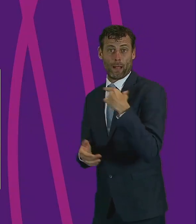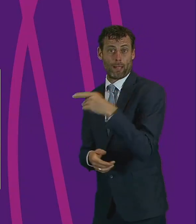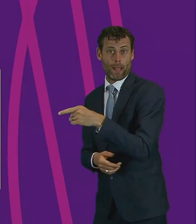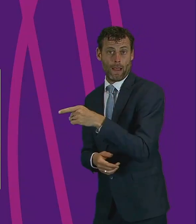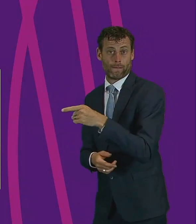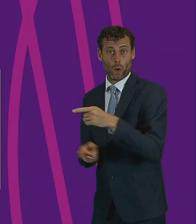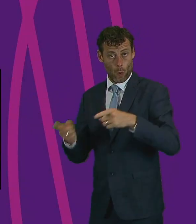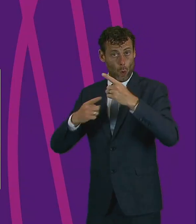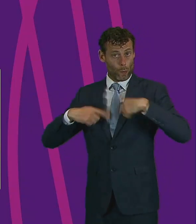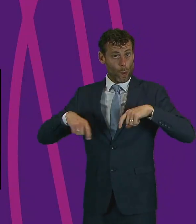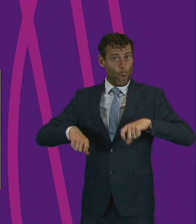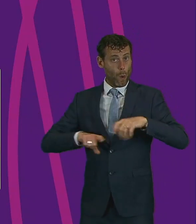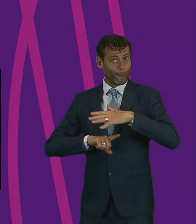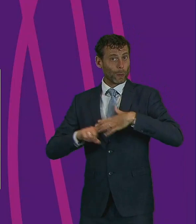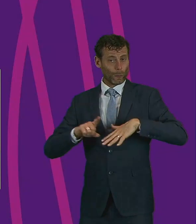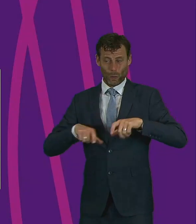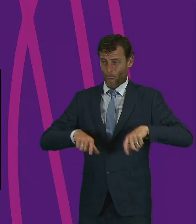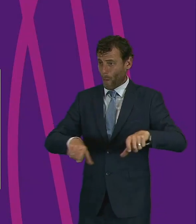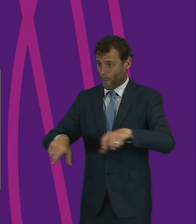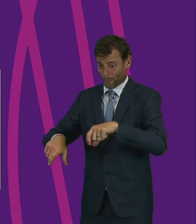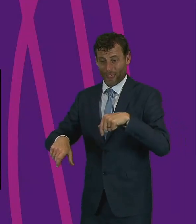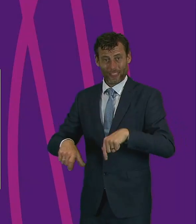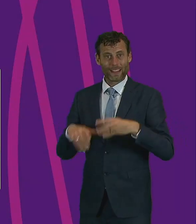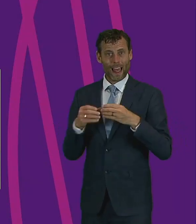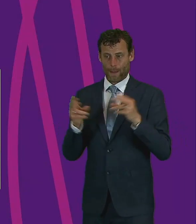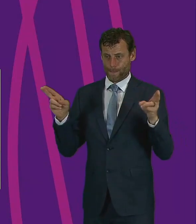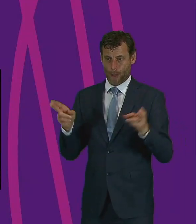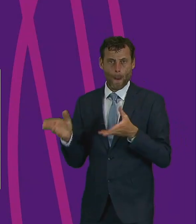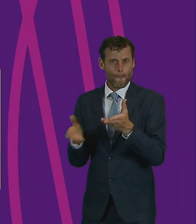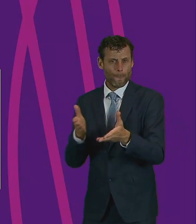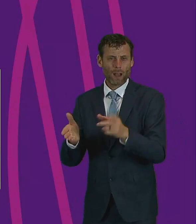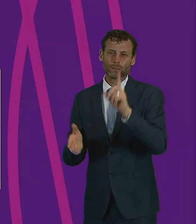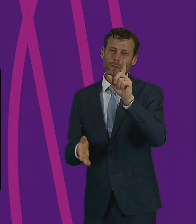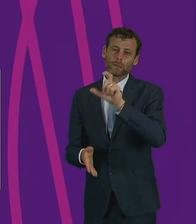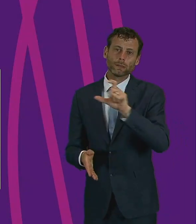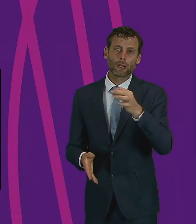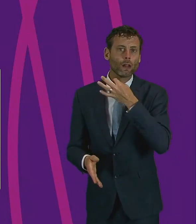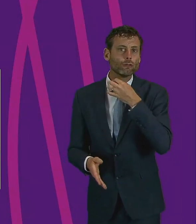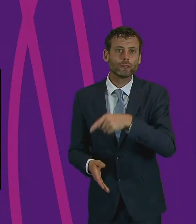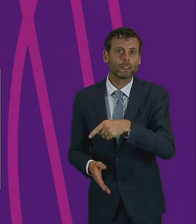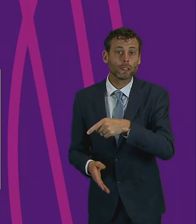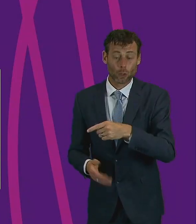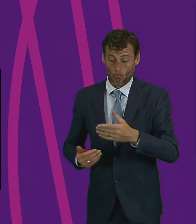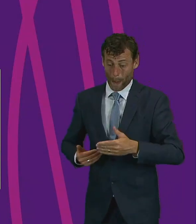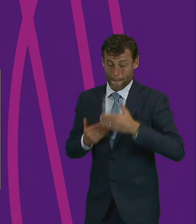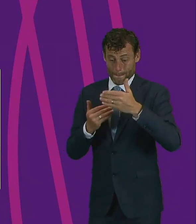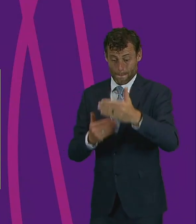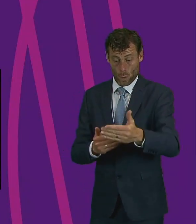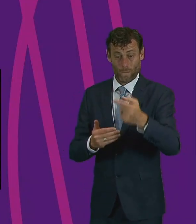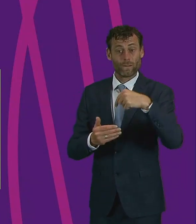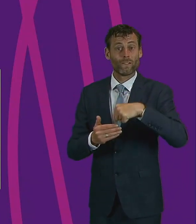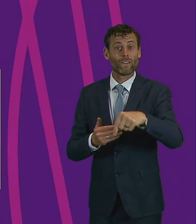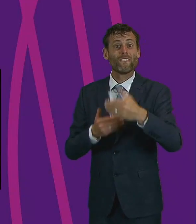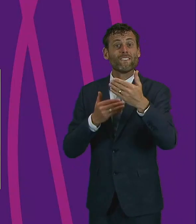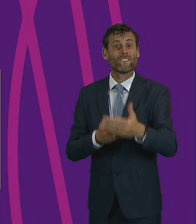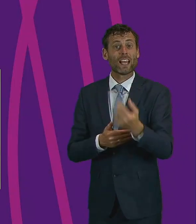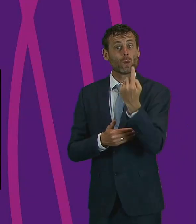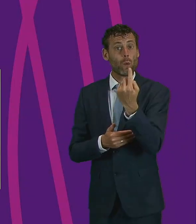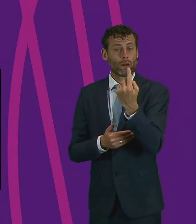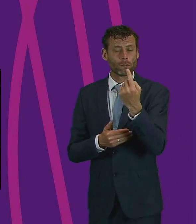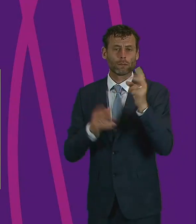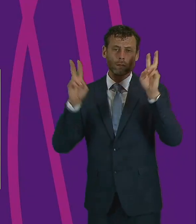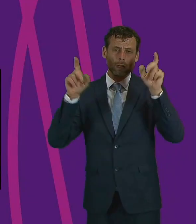are working. However, this progress remains fragile, and despite entering phase 1 of the transition process, we should still stay at